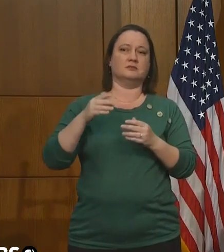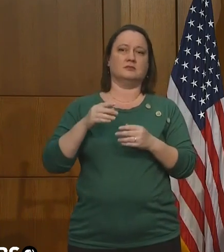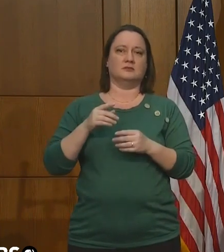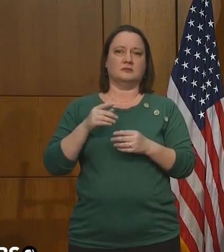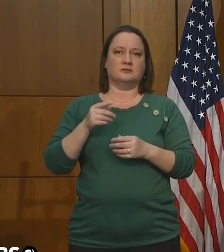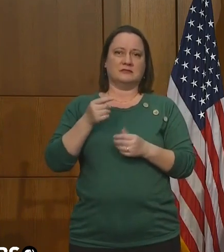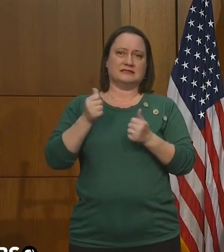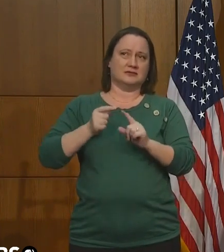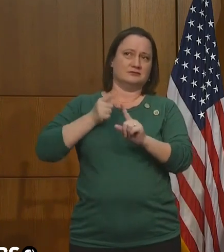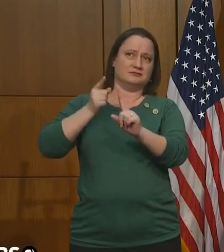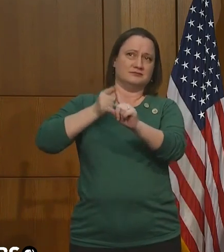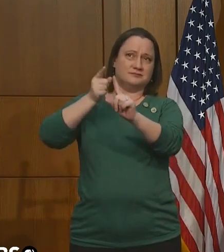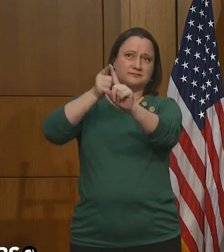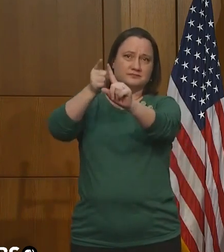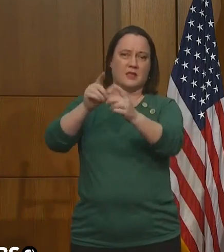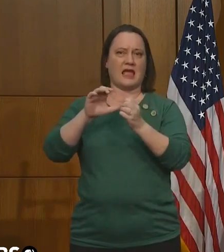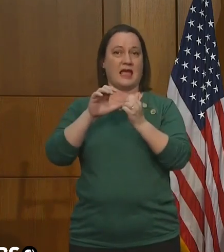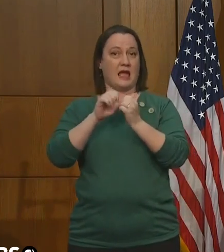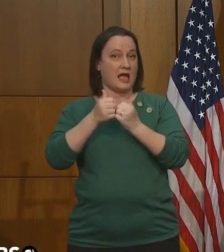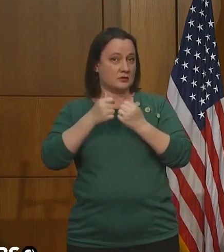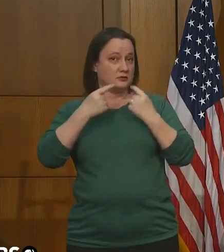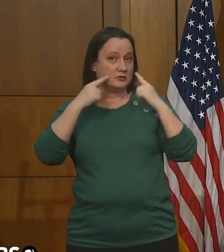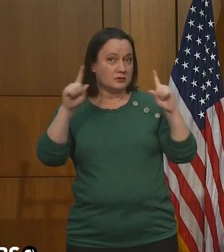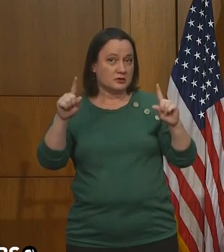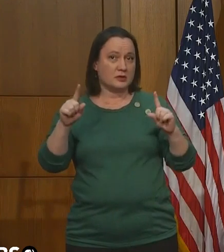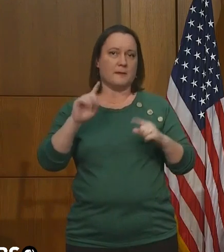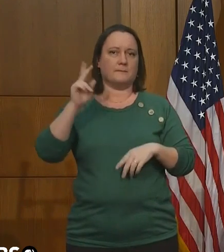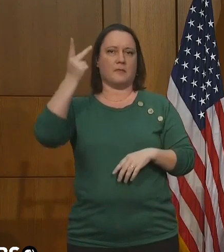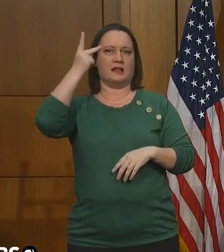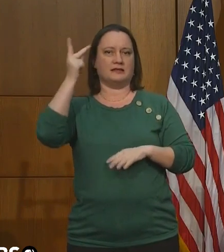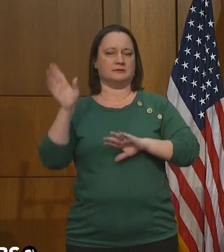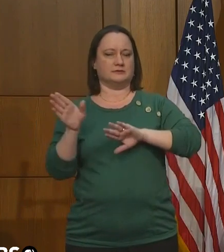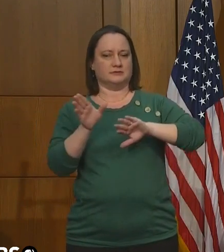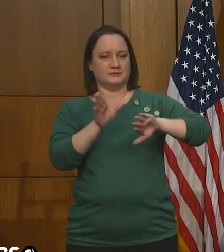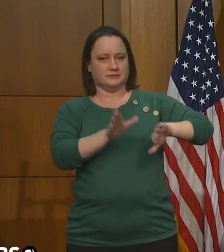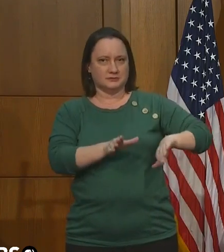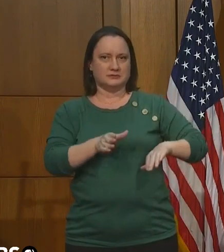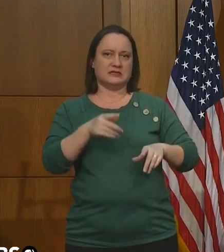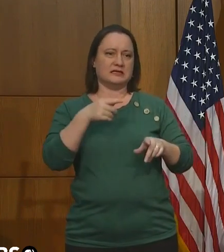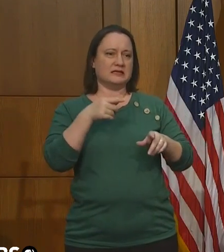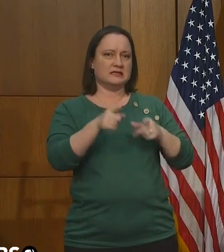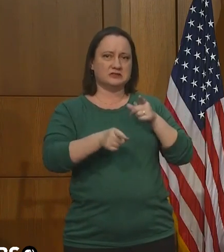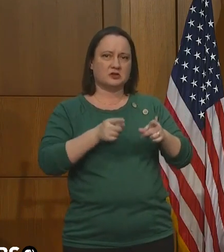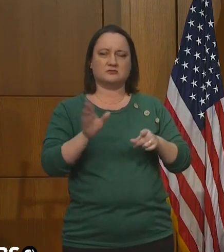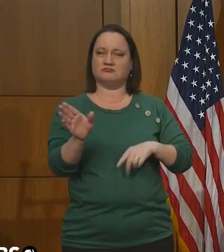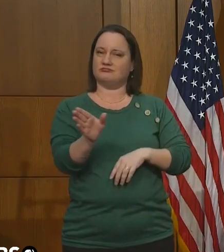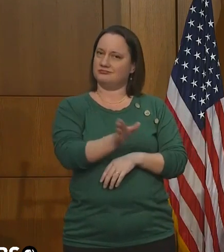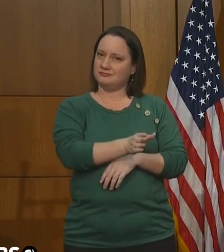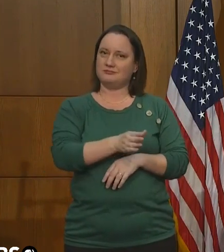politics aside, put the jabs aside, and just be part of the solution. And that's what I encourage Virginians to do.